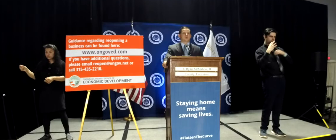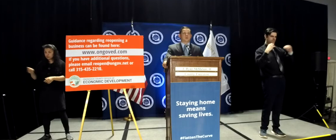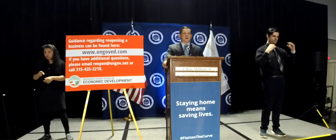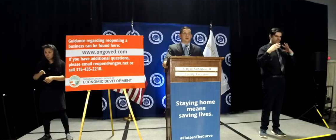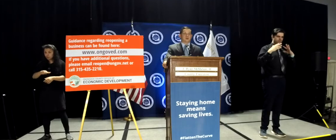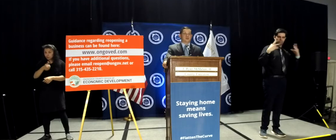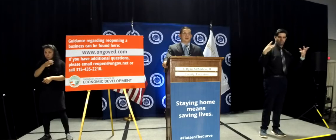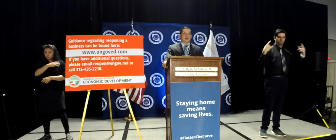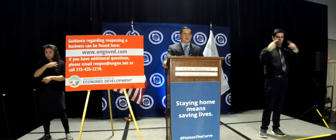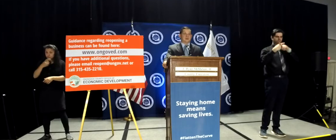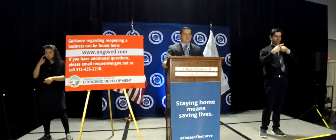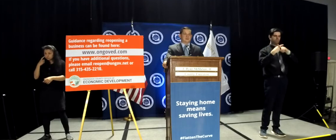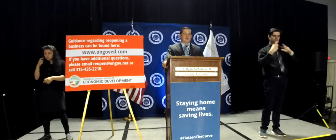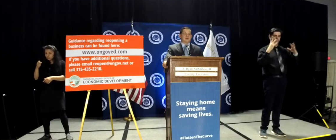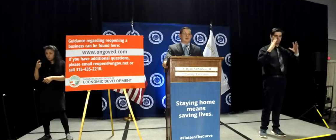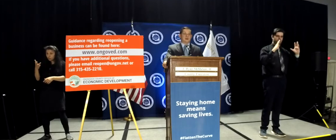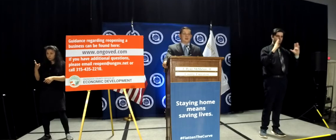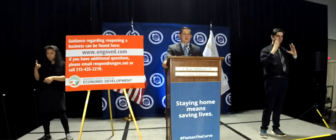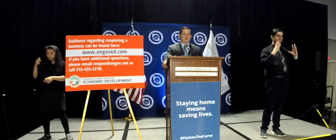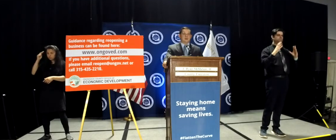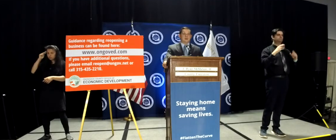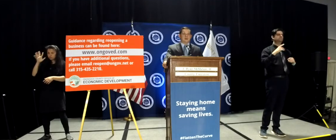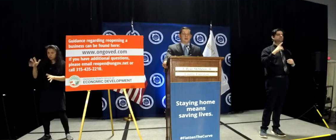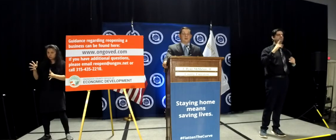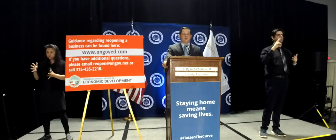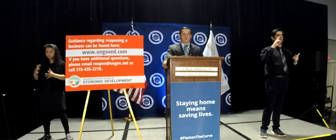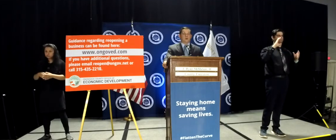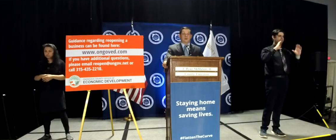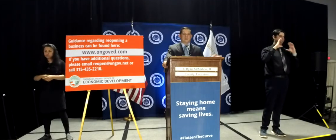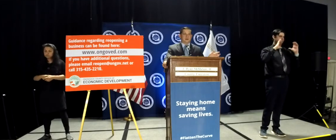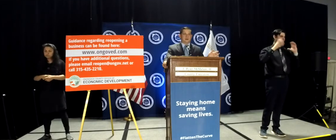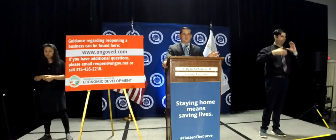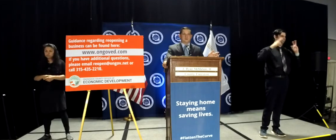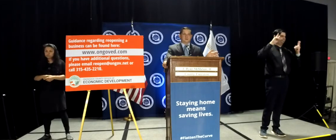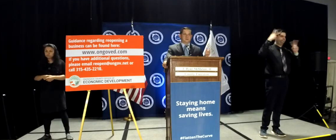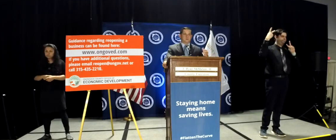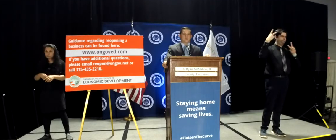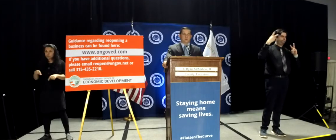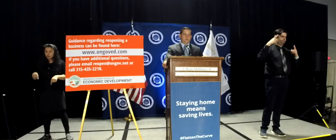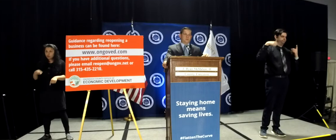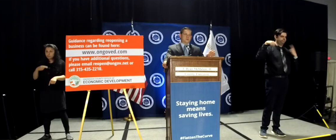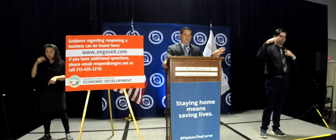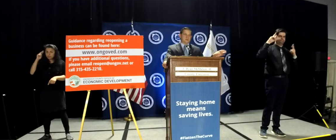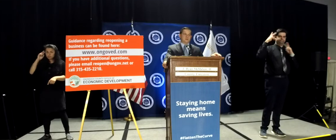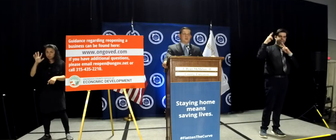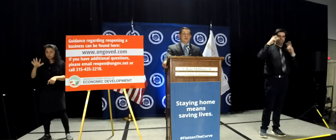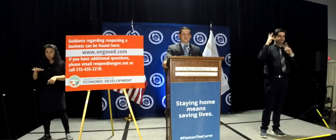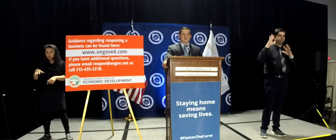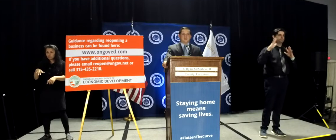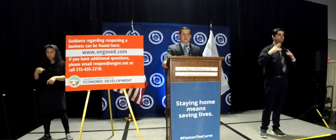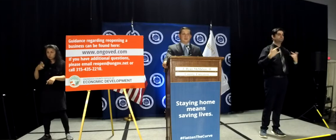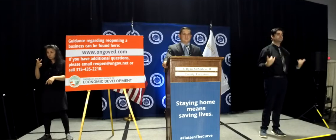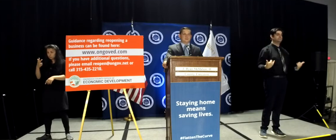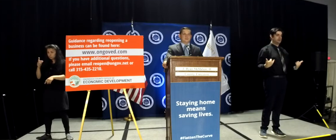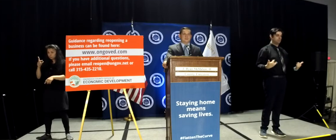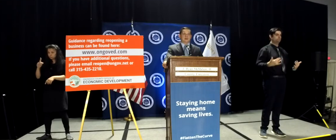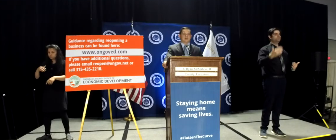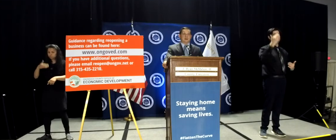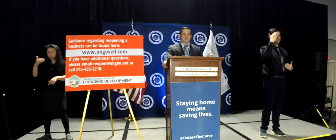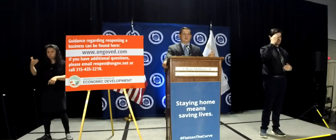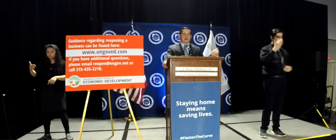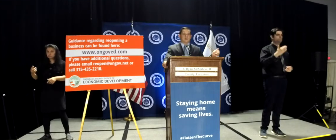not something we had an understanding on. And we know about that now, so that shouldn't be. We'll be pushing. Has